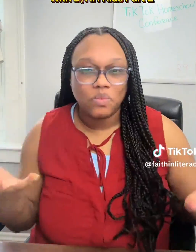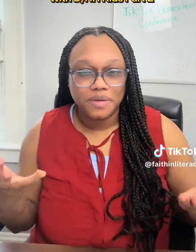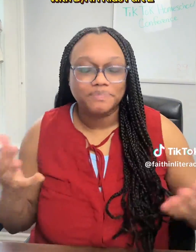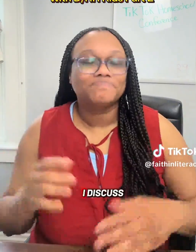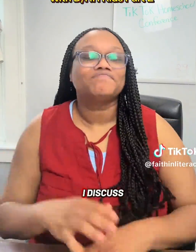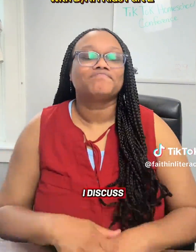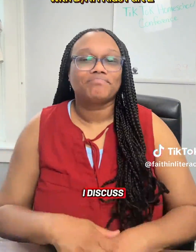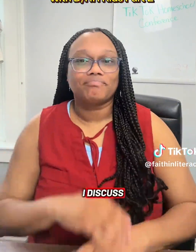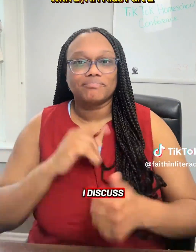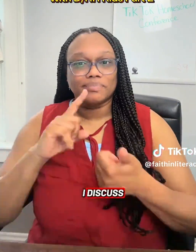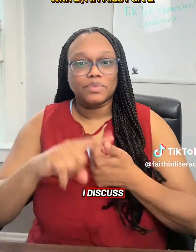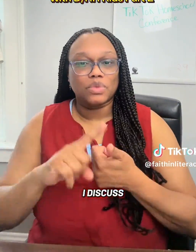I discuss